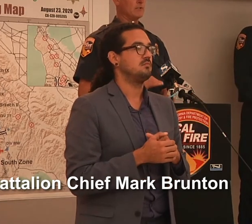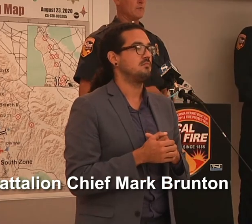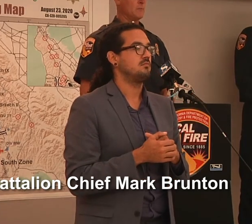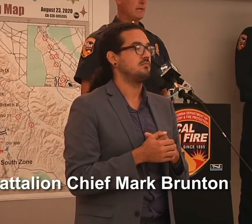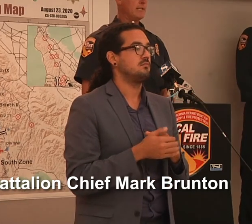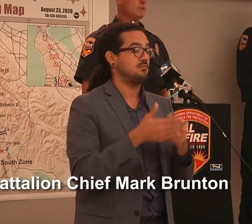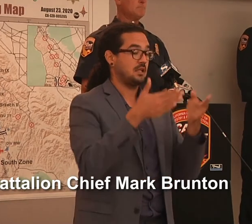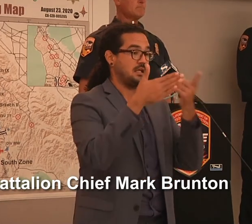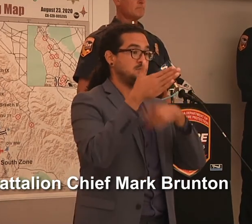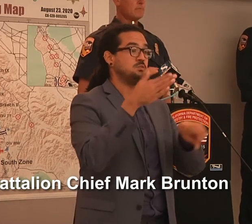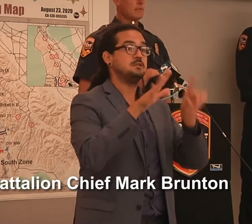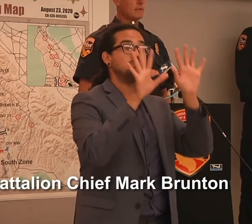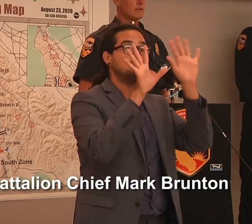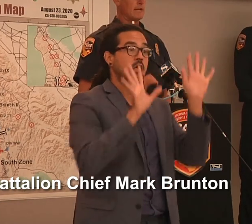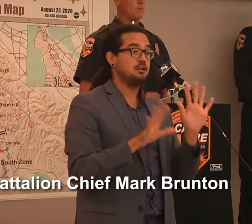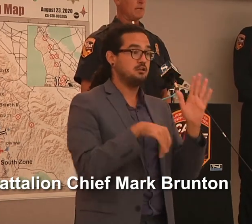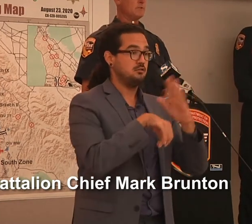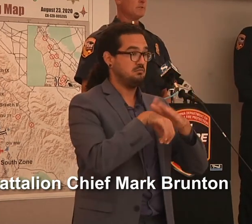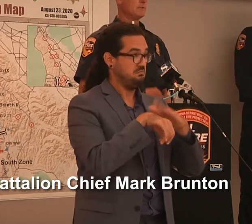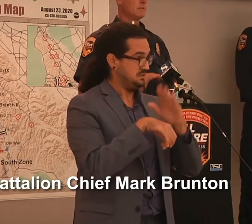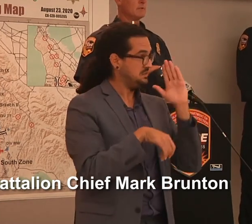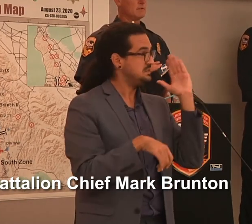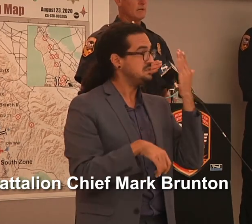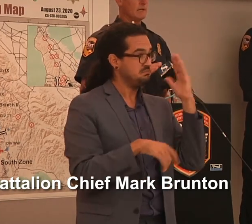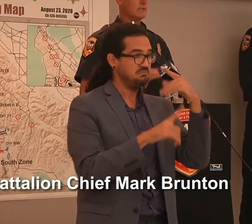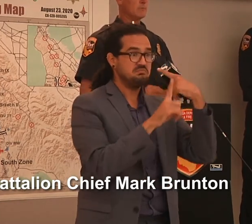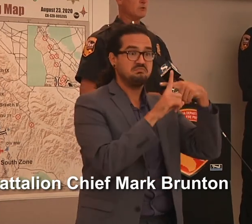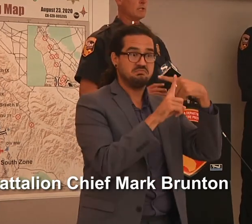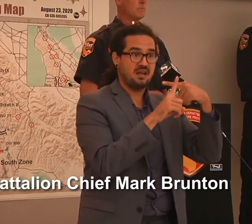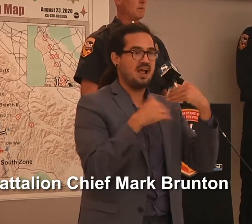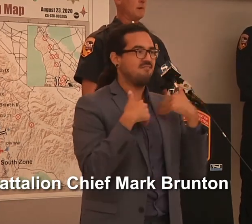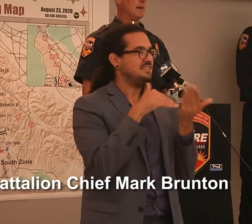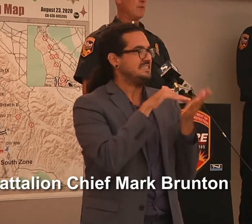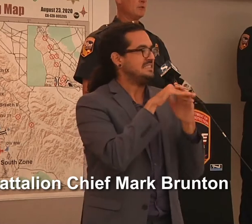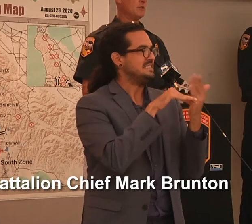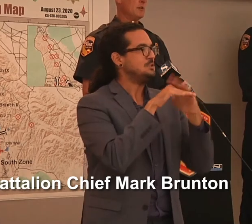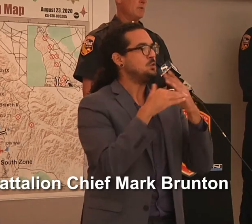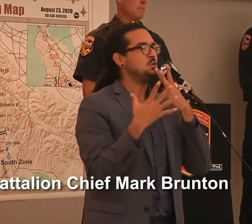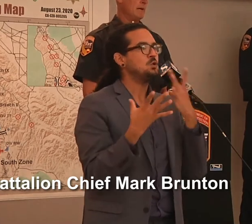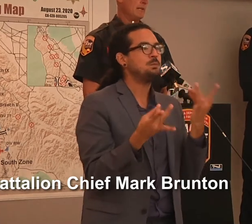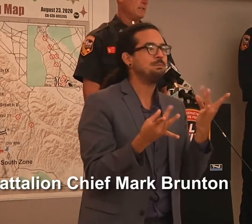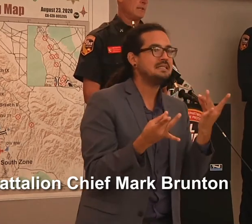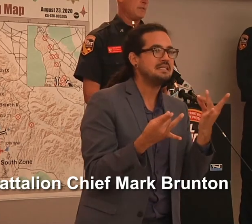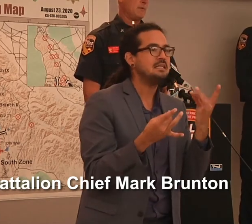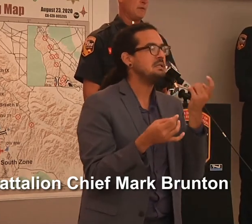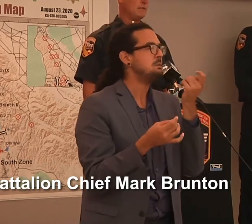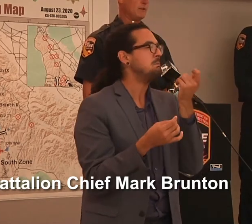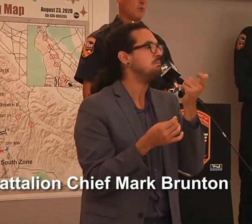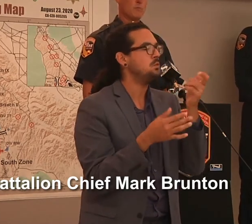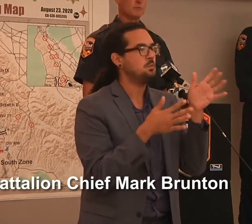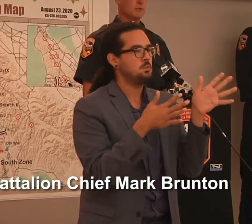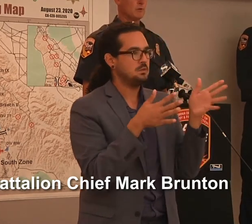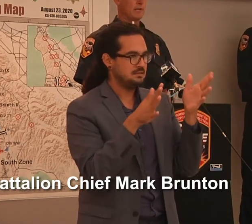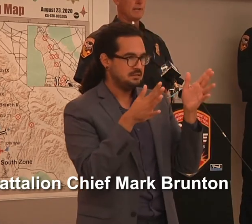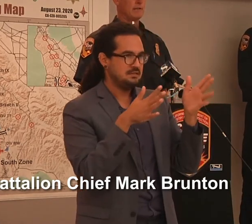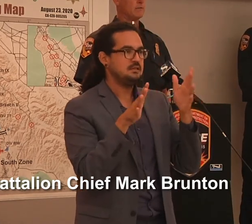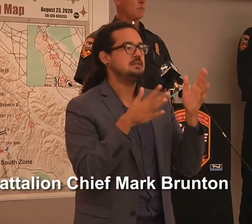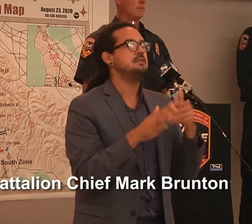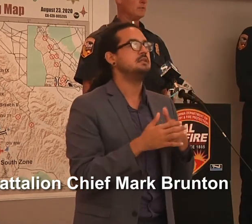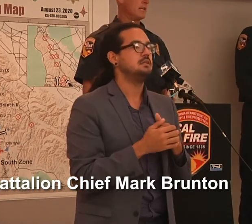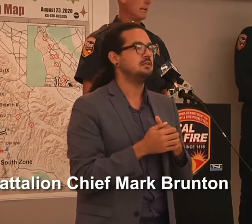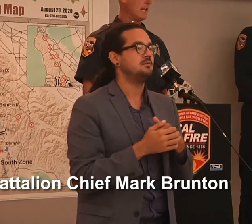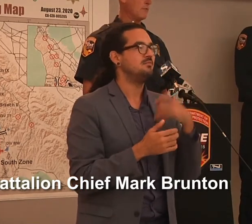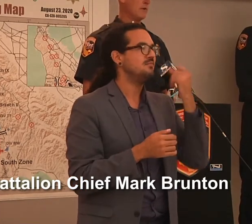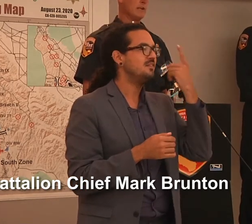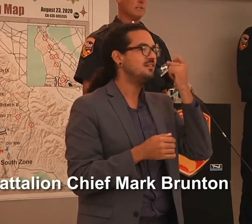higher relative humidities, light winds, temperatures a little bit above average, but it's stuff that we face in a normal summer day